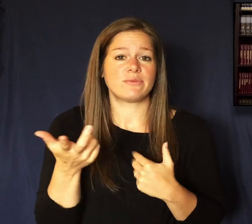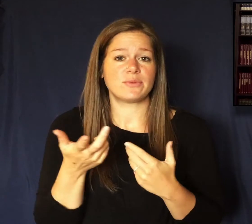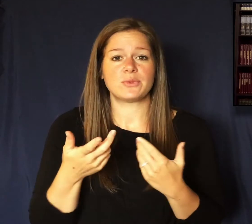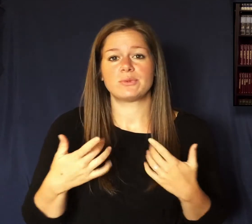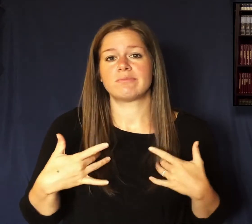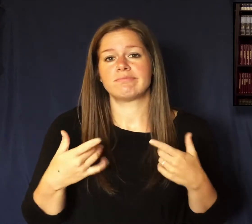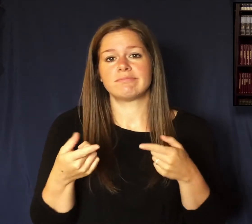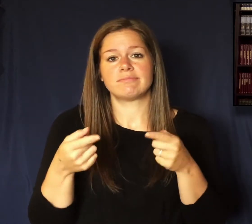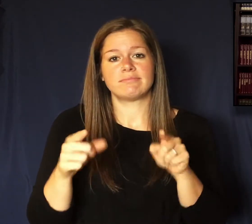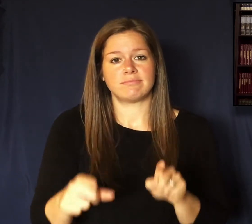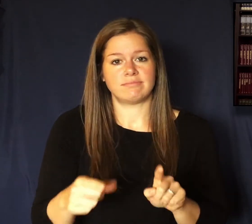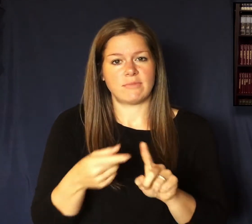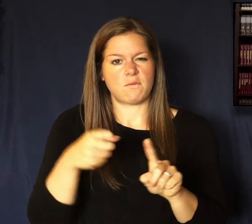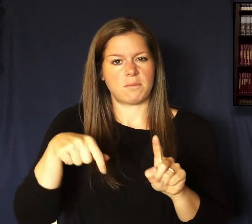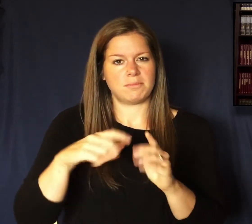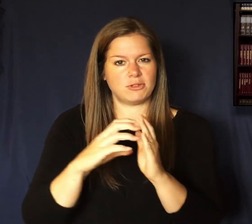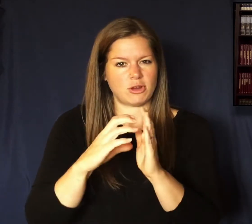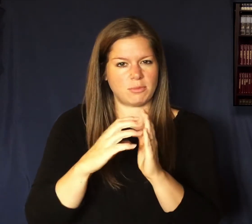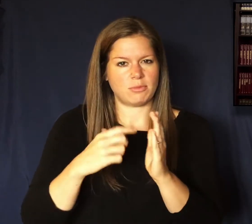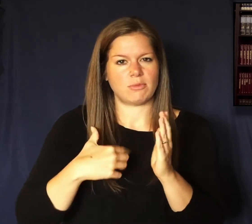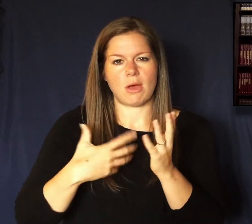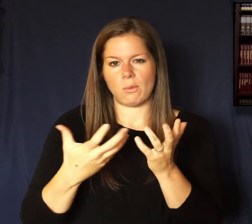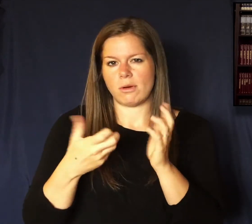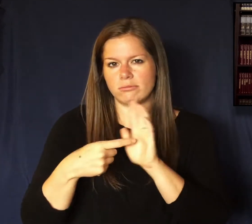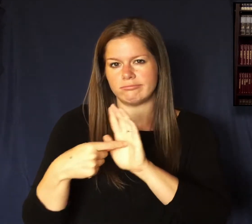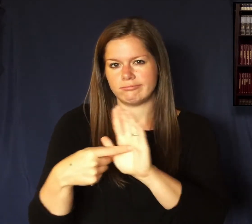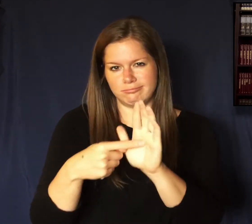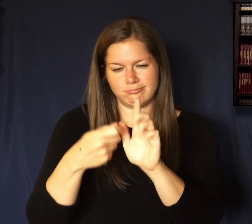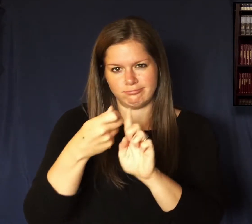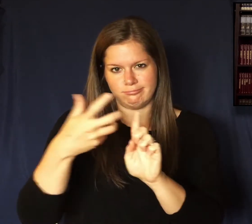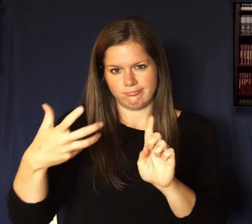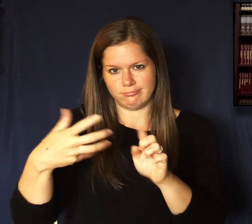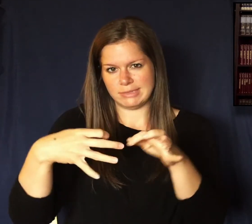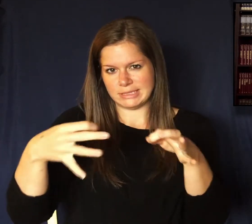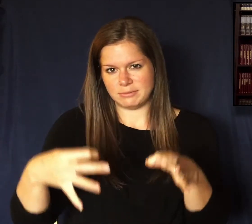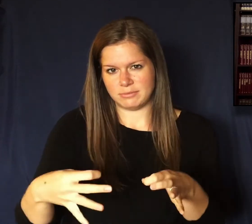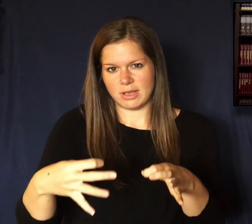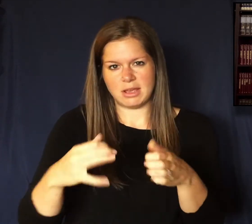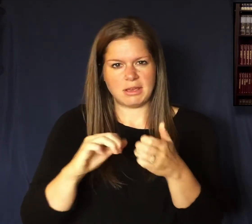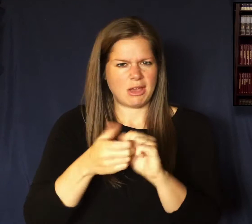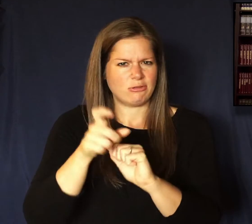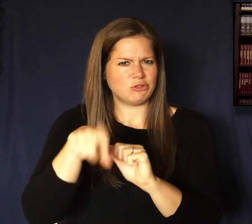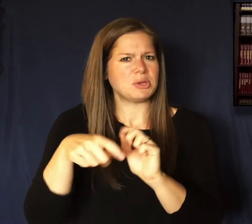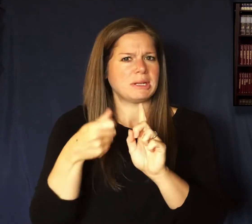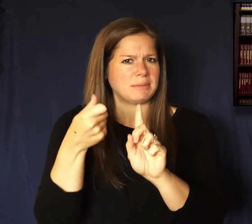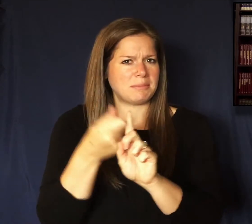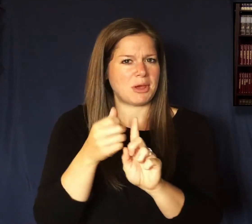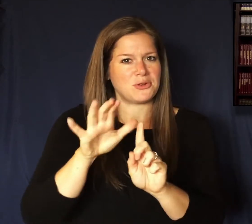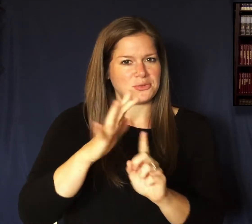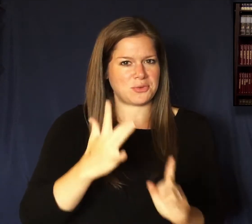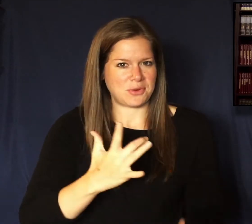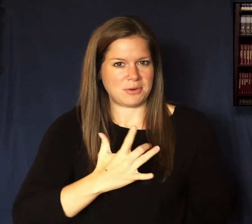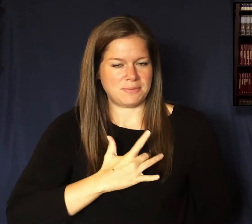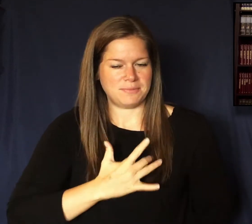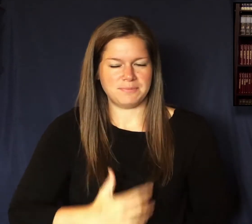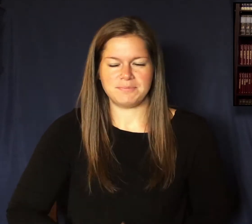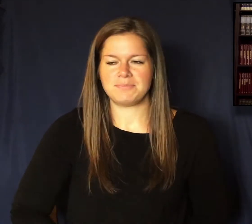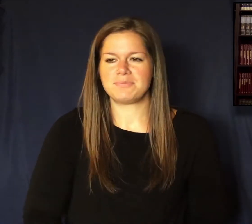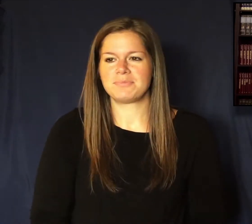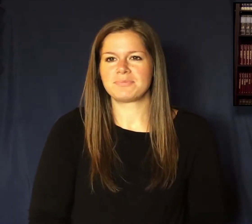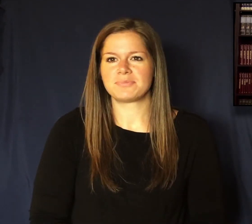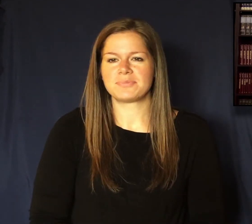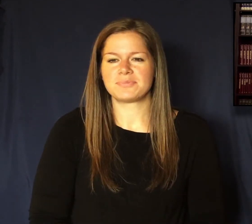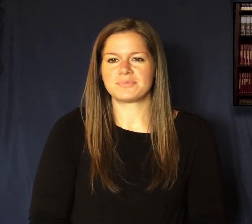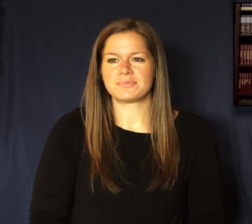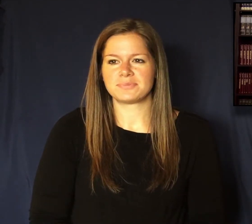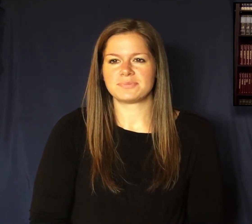to impact your heart. I've made a short list, and for this entire chapter, one scholar theologian has called it